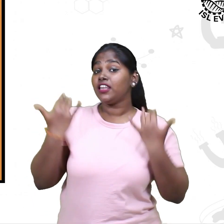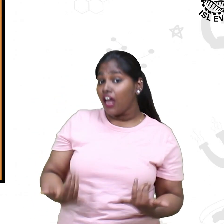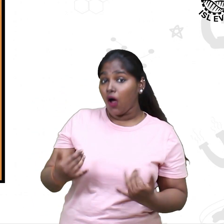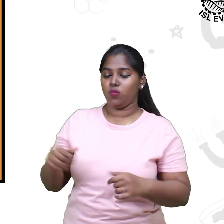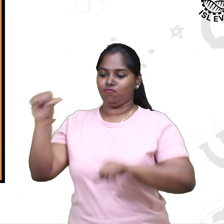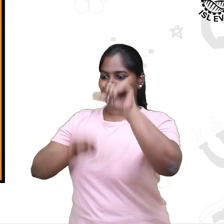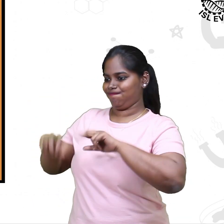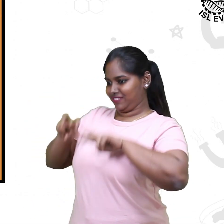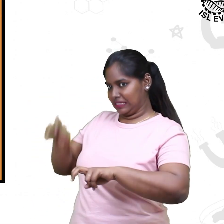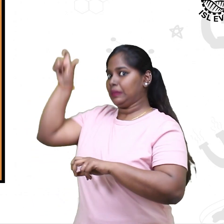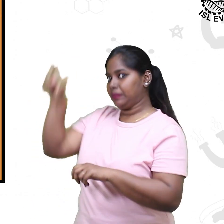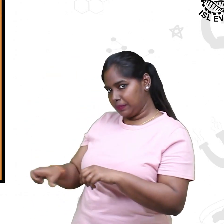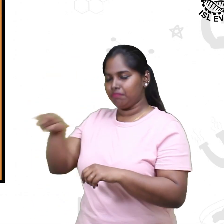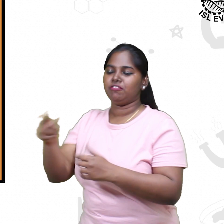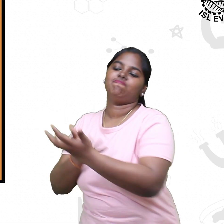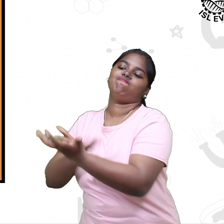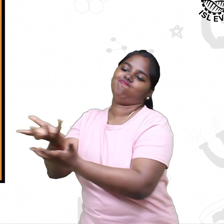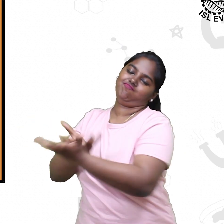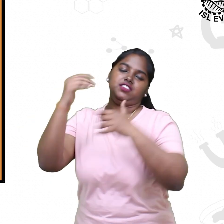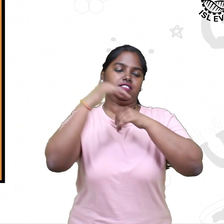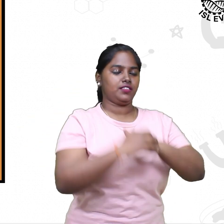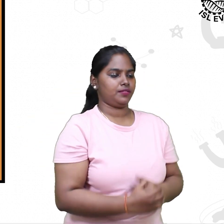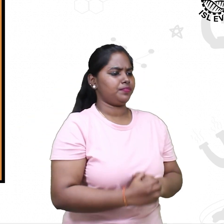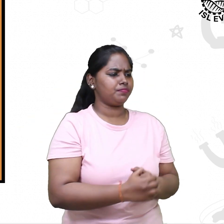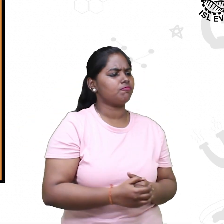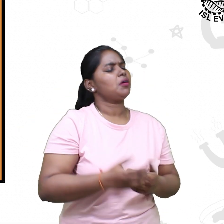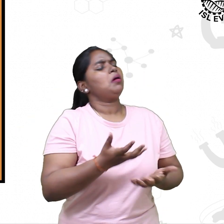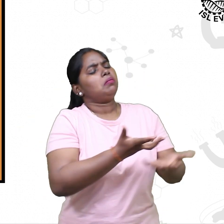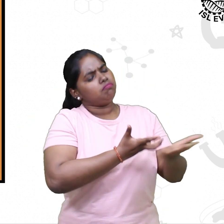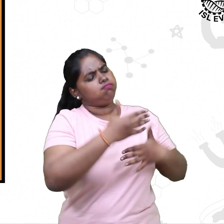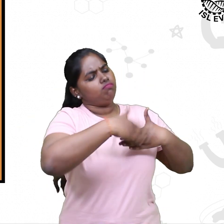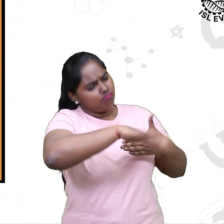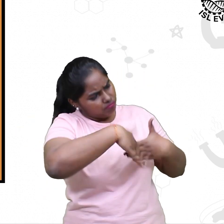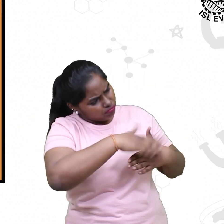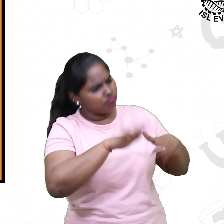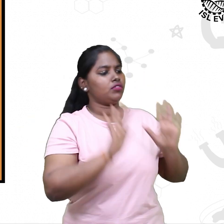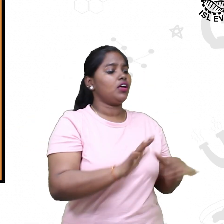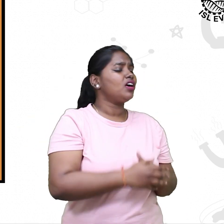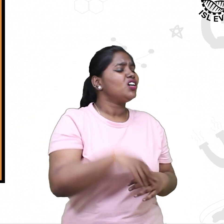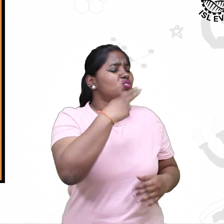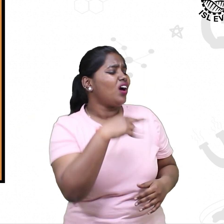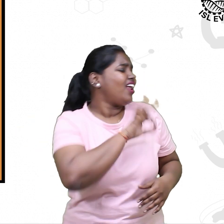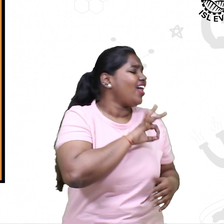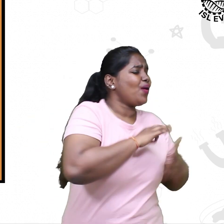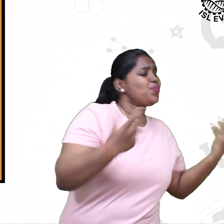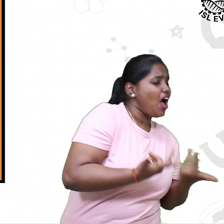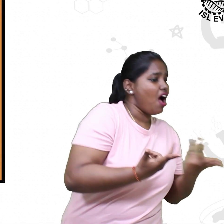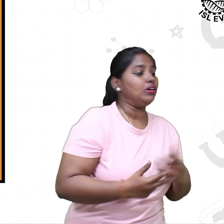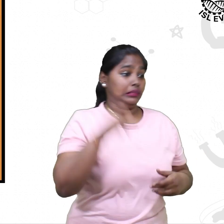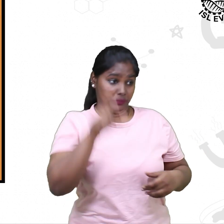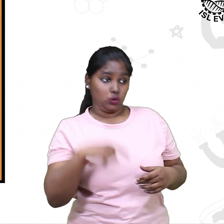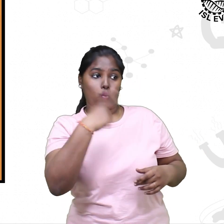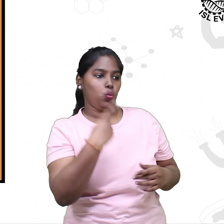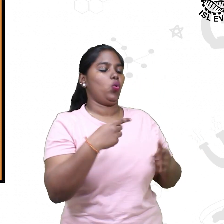And now it's time to ask a scientist. Continuing our discussion about why we like chocolates, we now